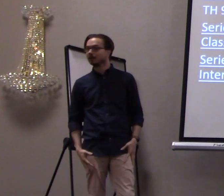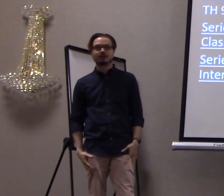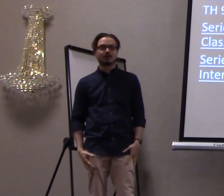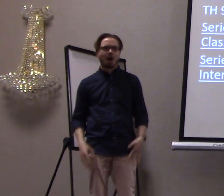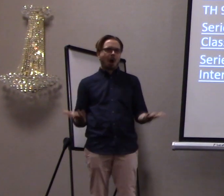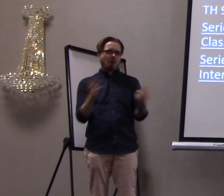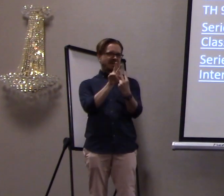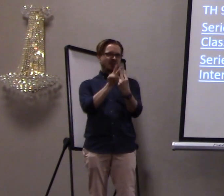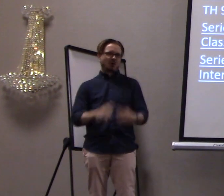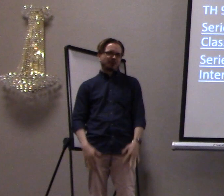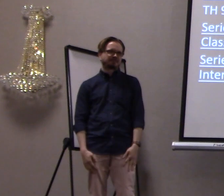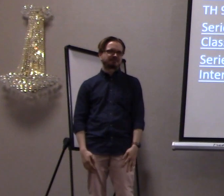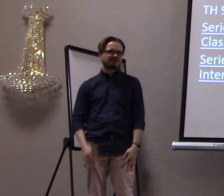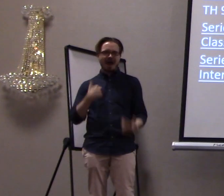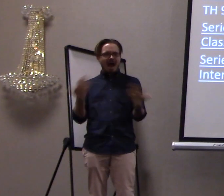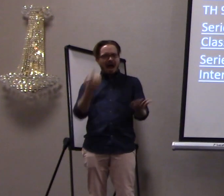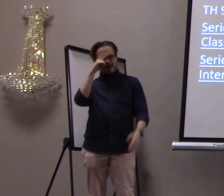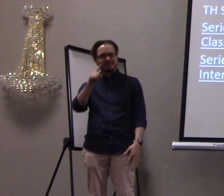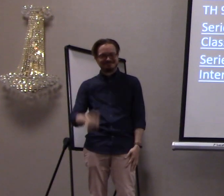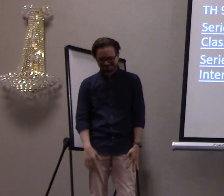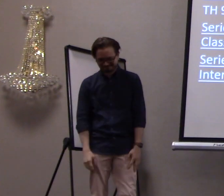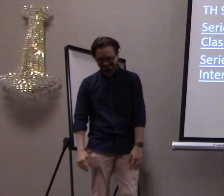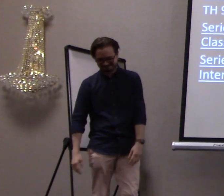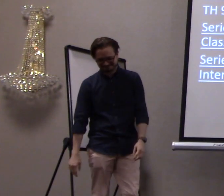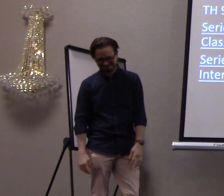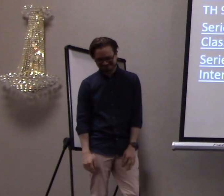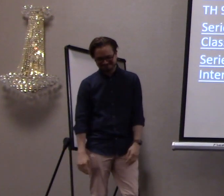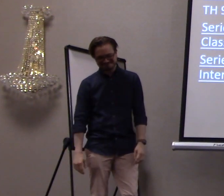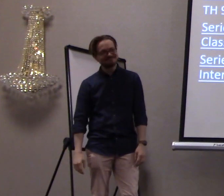answer was, "Oh, either."